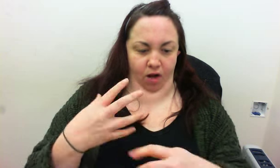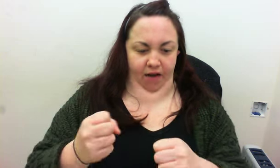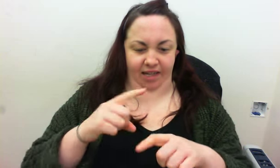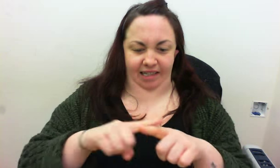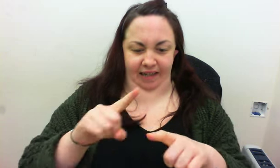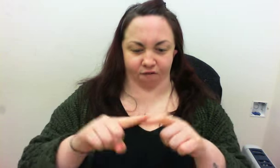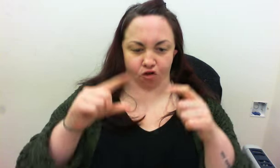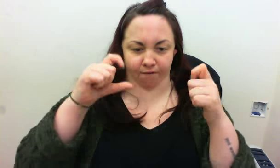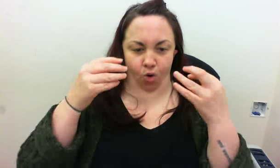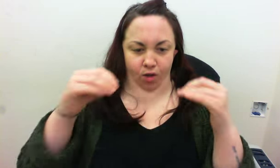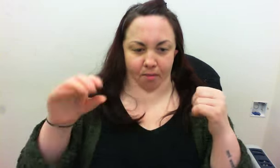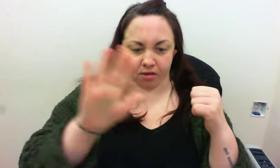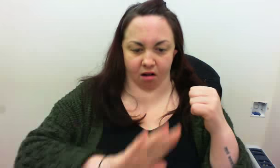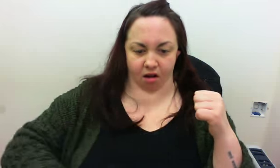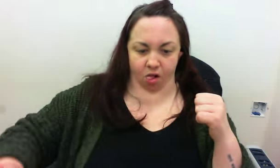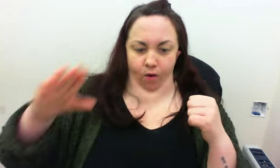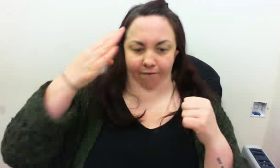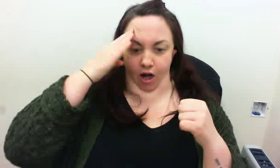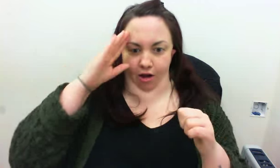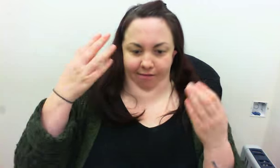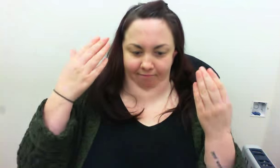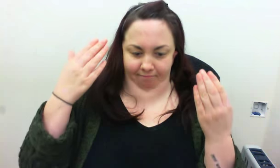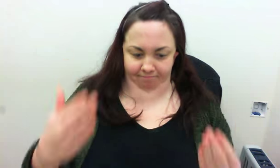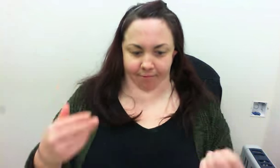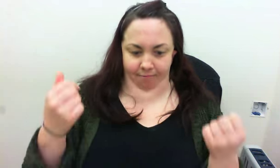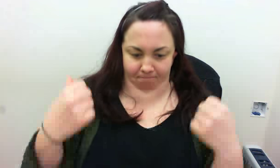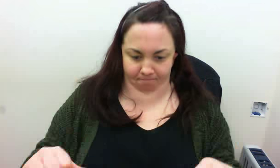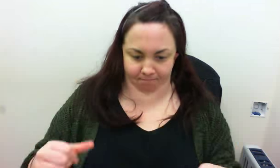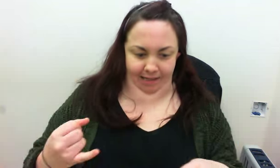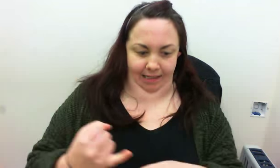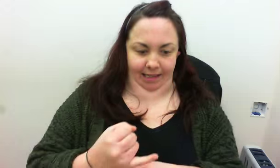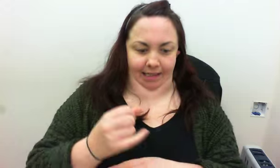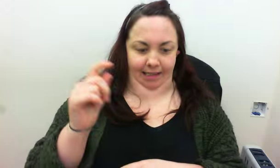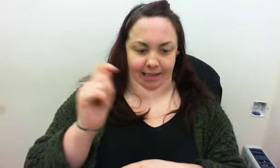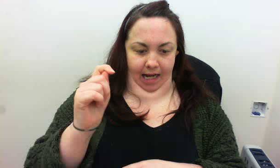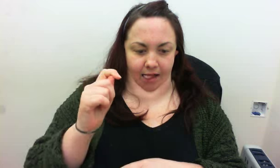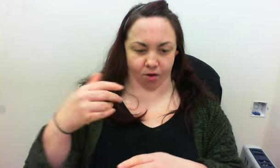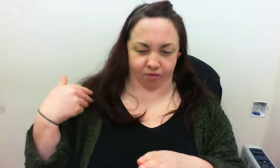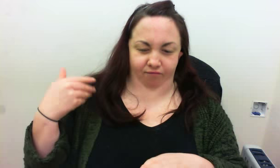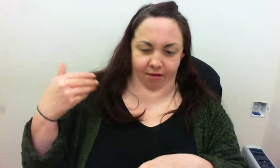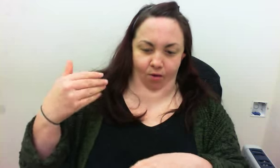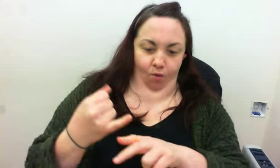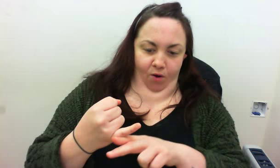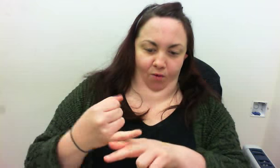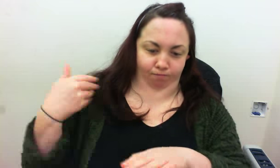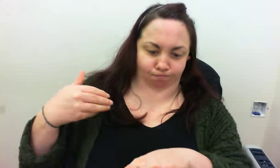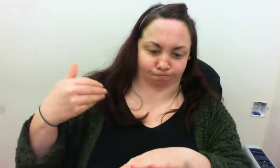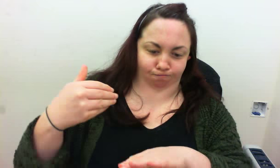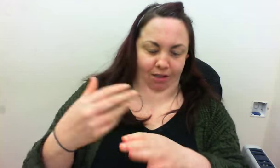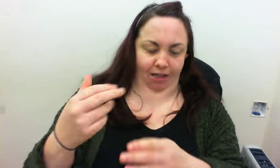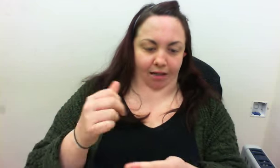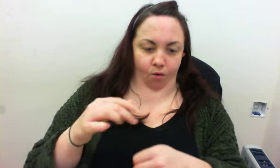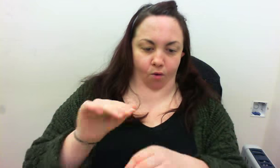nationally. And it was a roadshow for the last 15 months, so like it's really exciting. So obviously on the 2nd